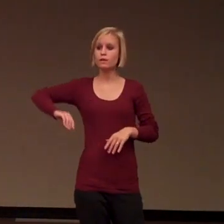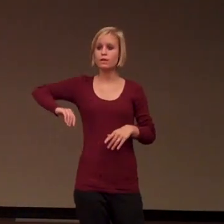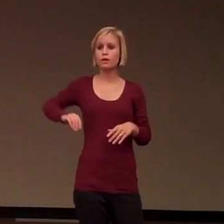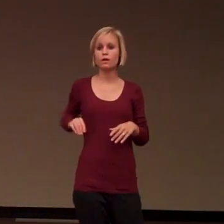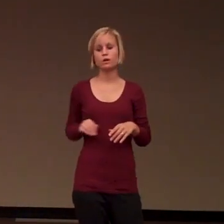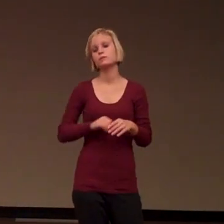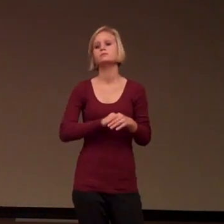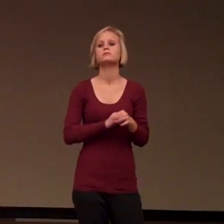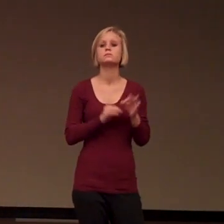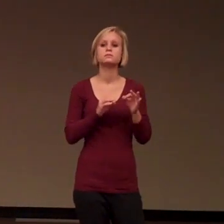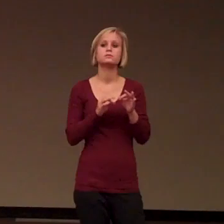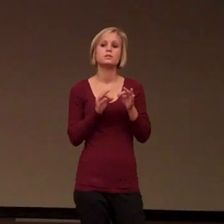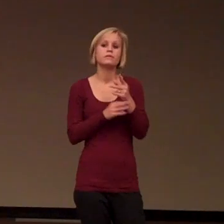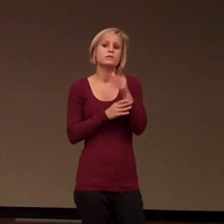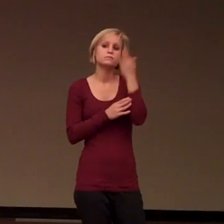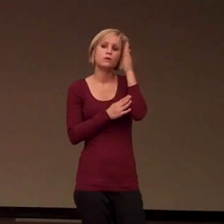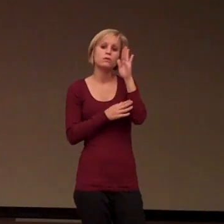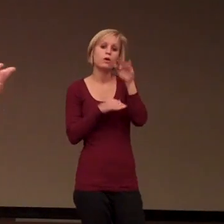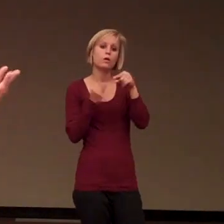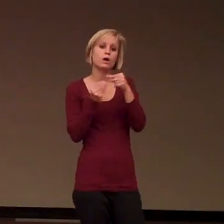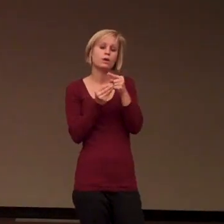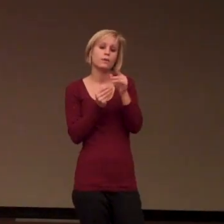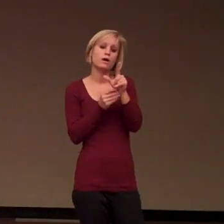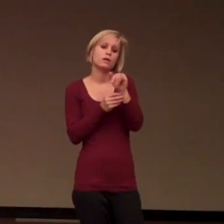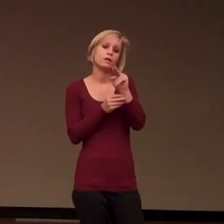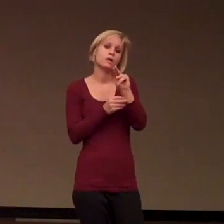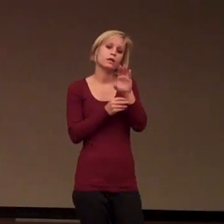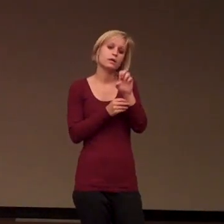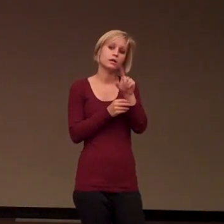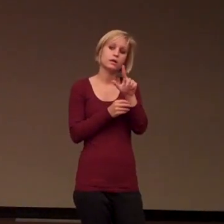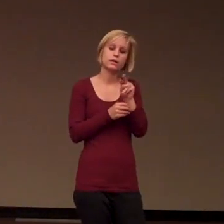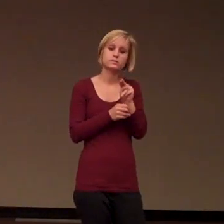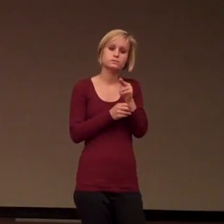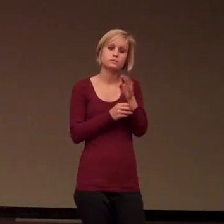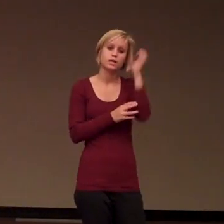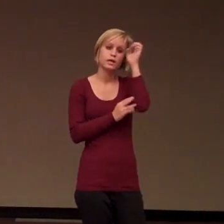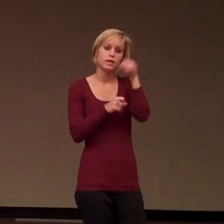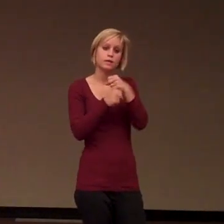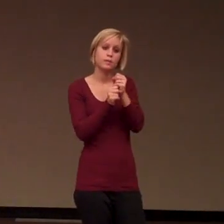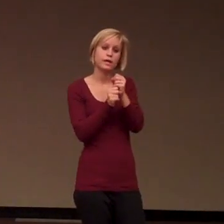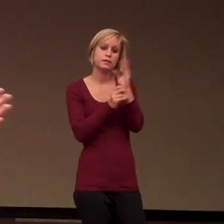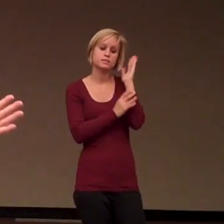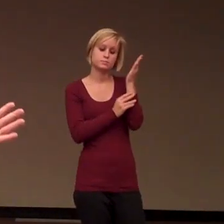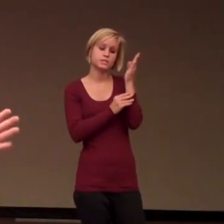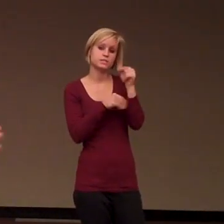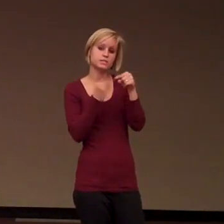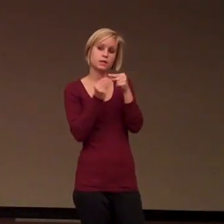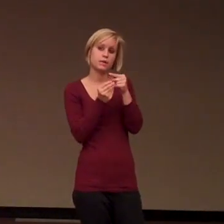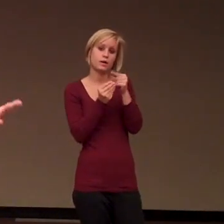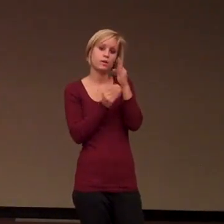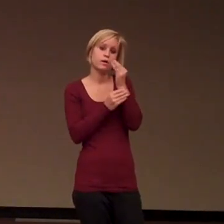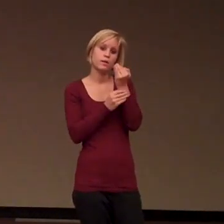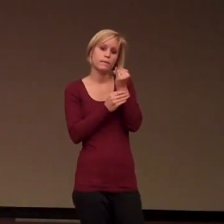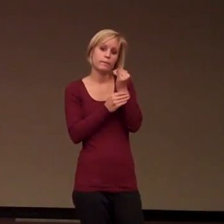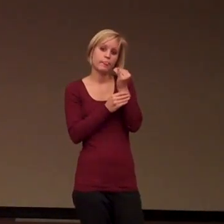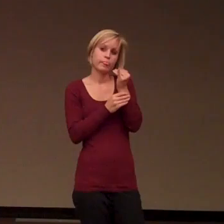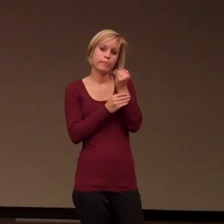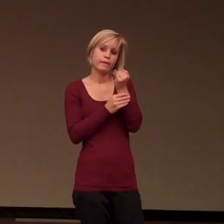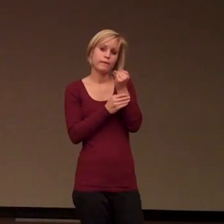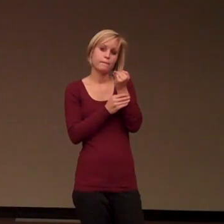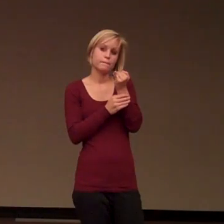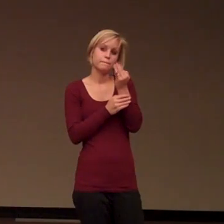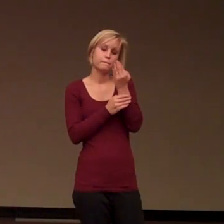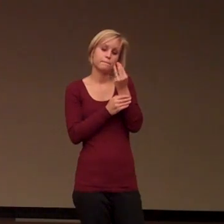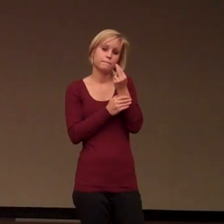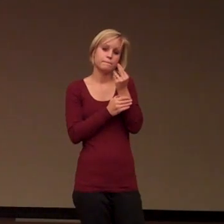And you don't know about Lincoln. Lincoln's made these speeches about being opposed to the extension of